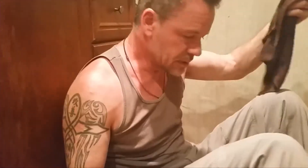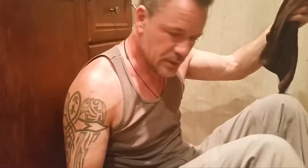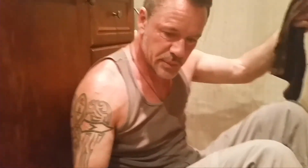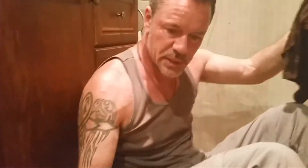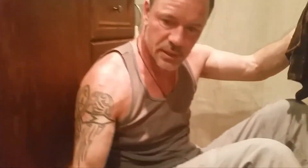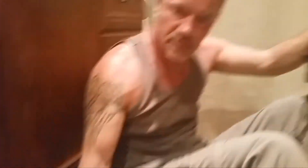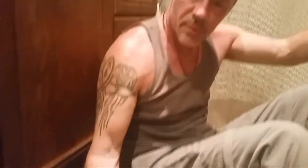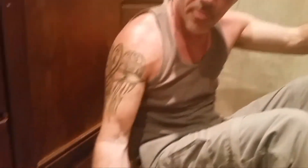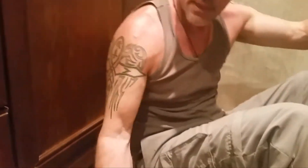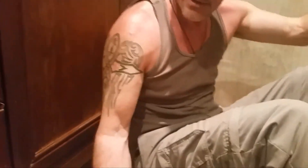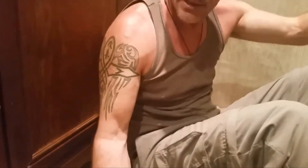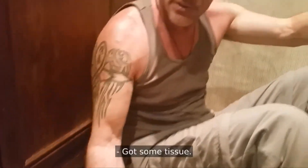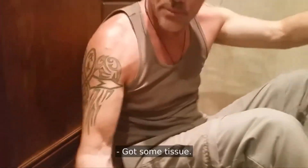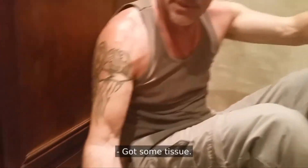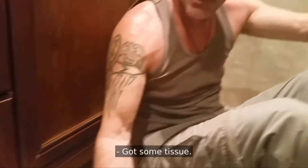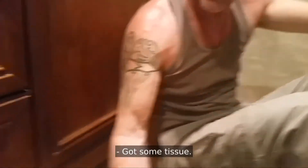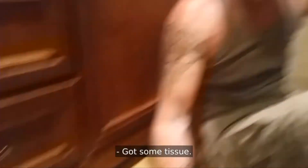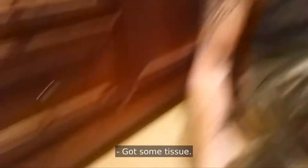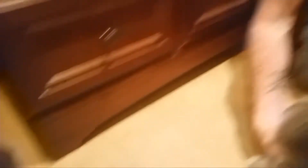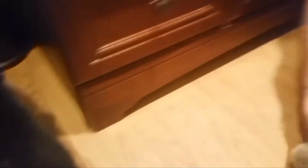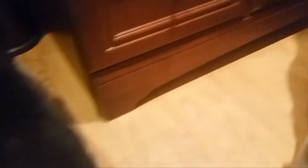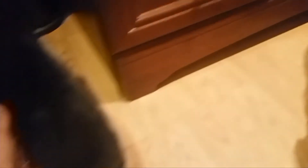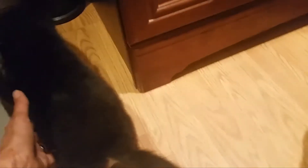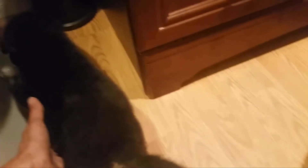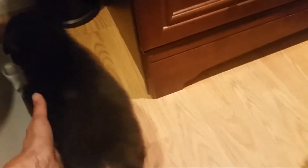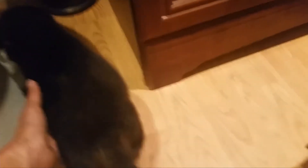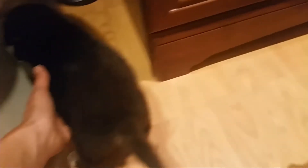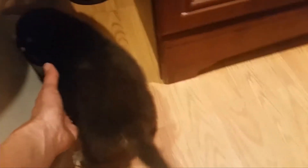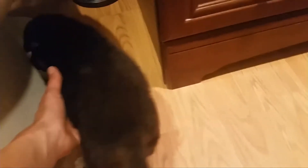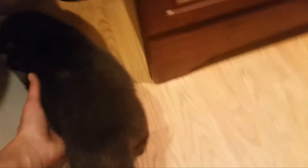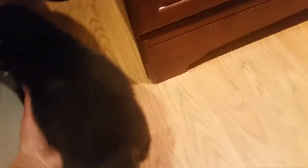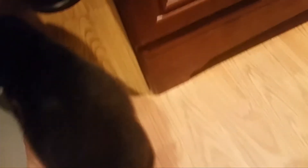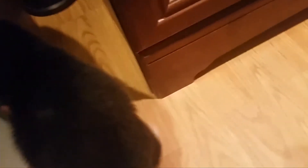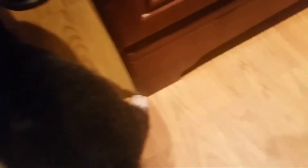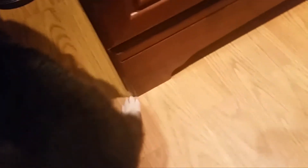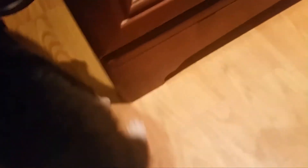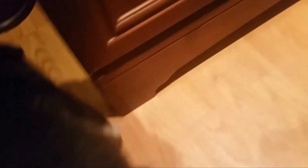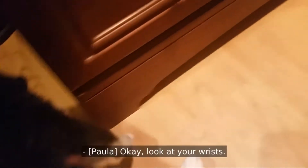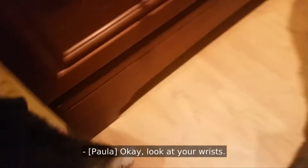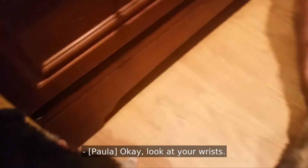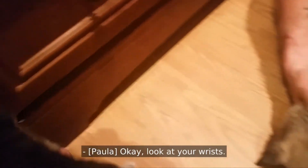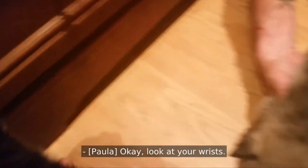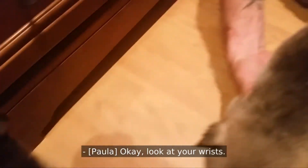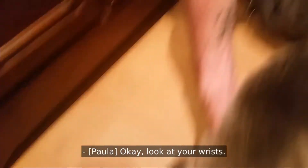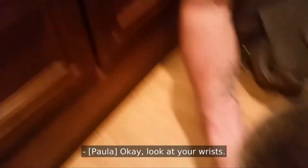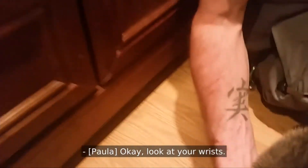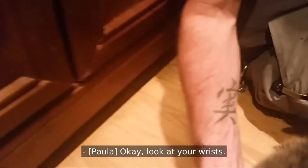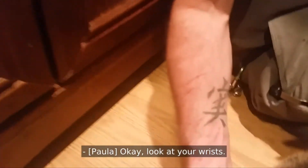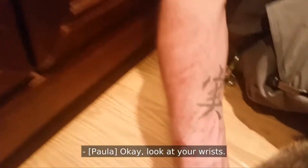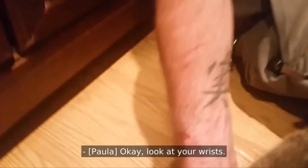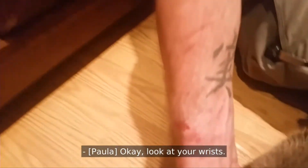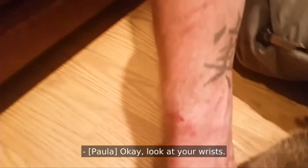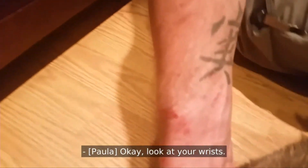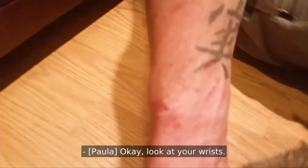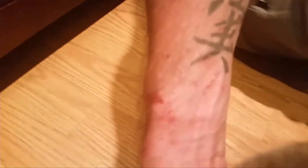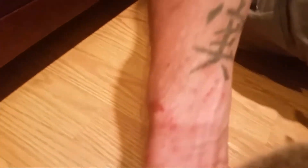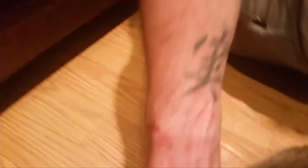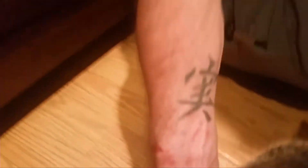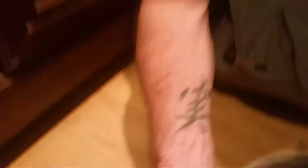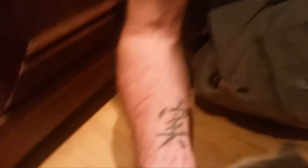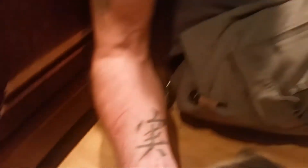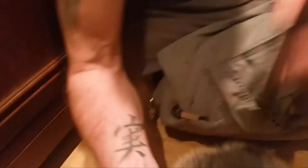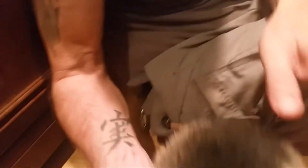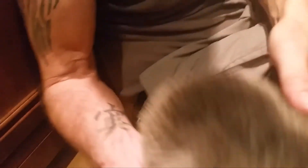hold. Okay. Yeah, you want to grab Got some one? tissue. Oops. Okay, grab. Oh, look at your